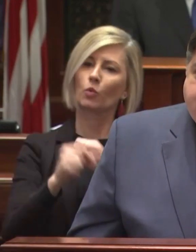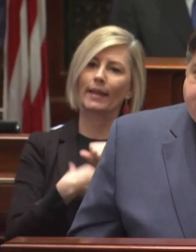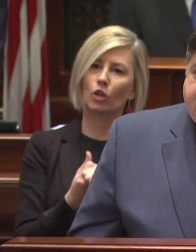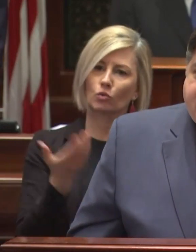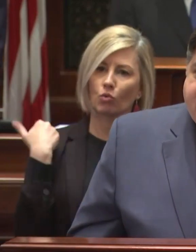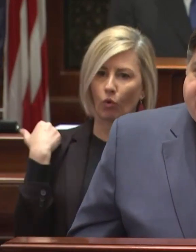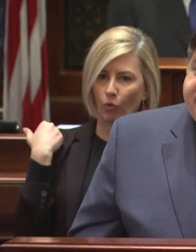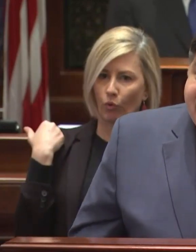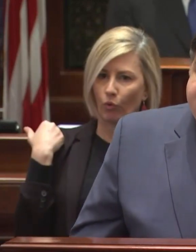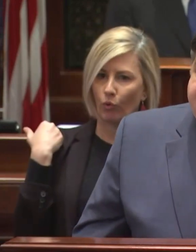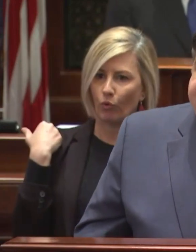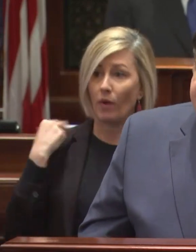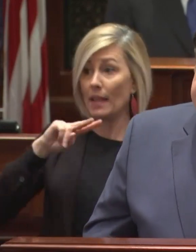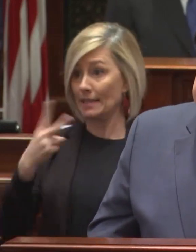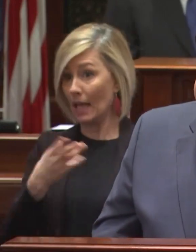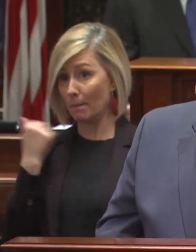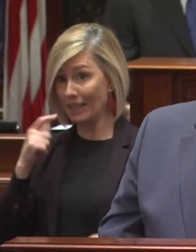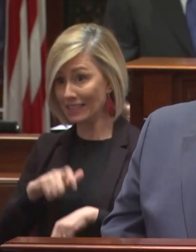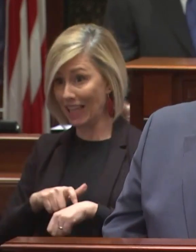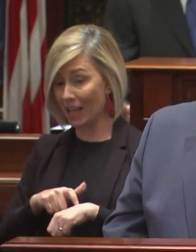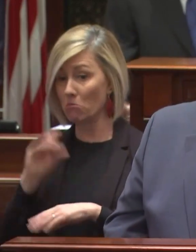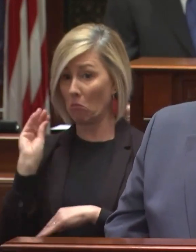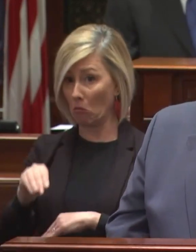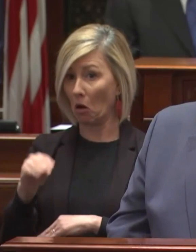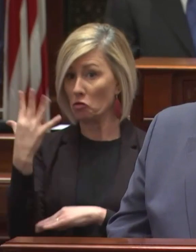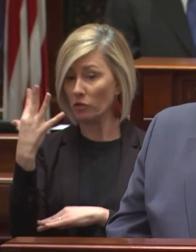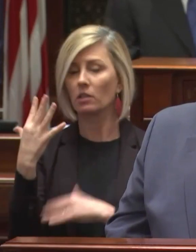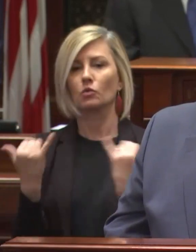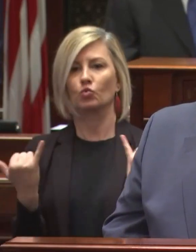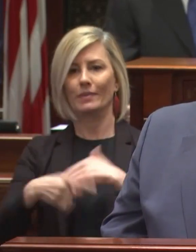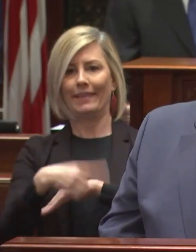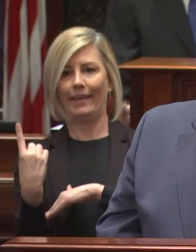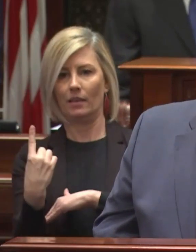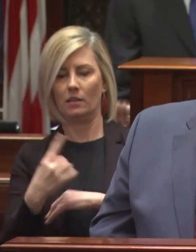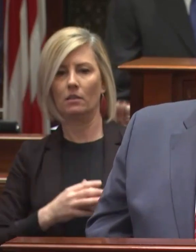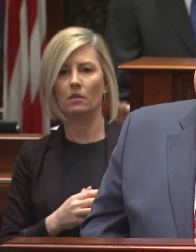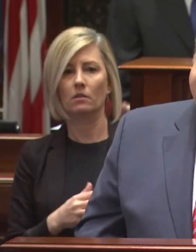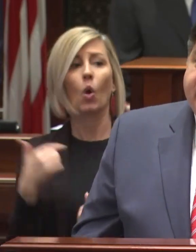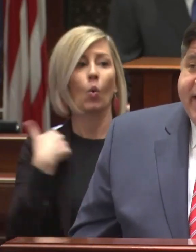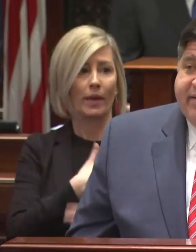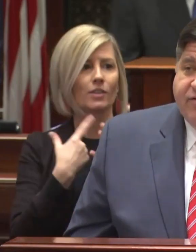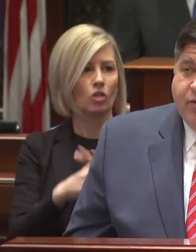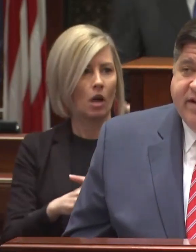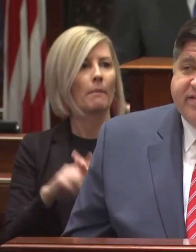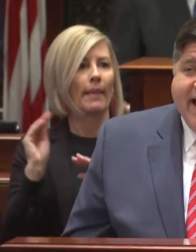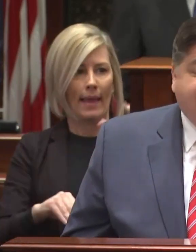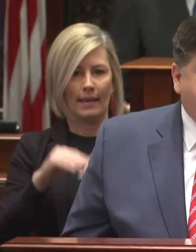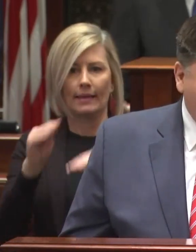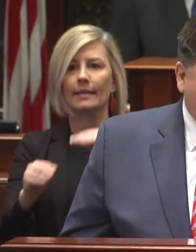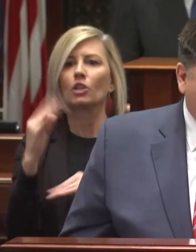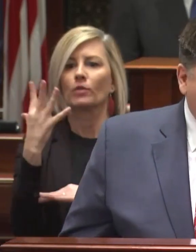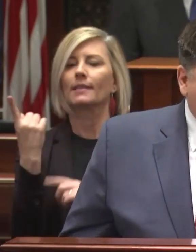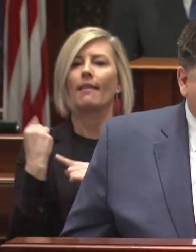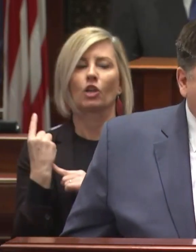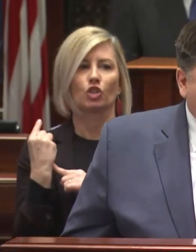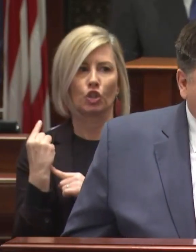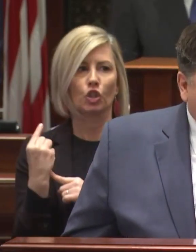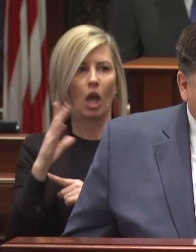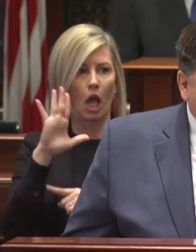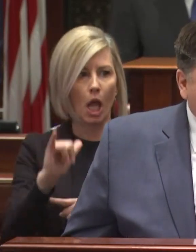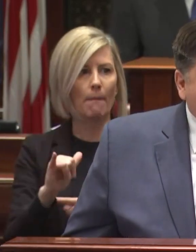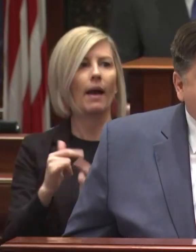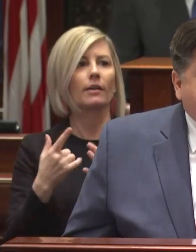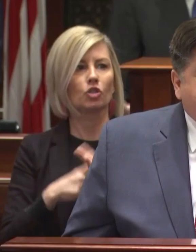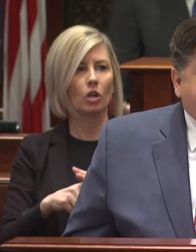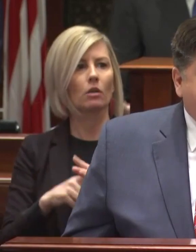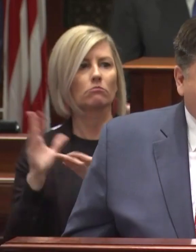ago, and the second best time to plant a tree is today. So we began planting trees last year by